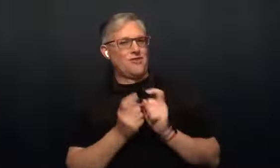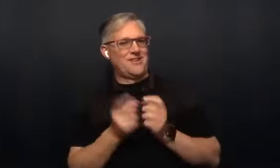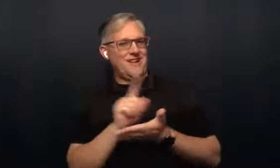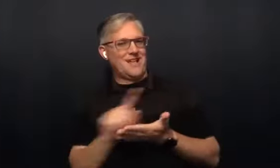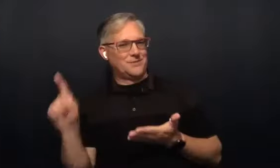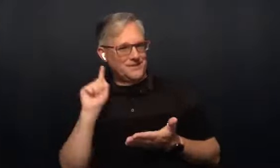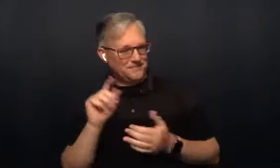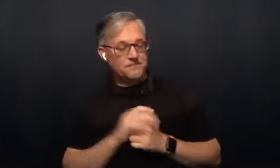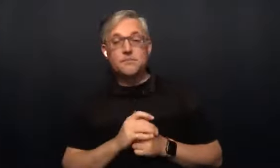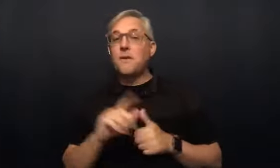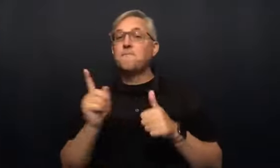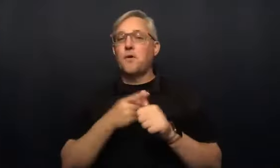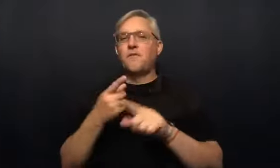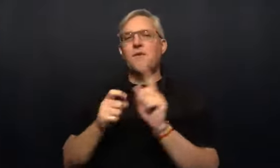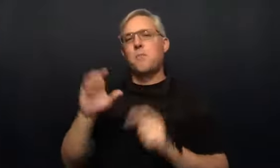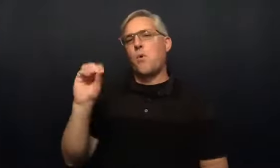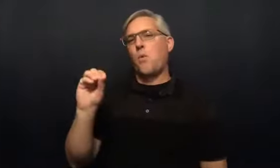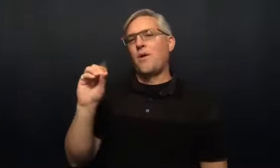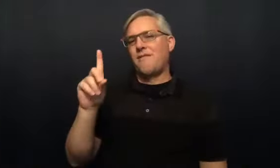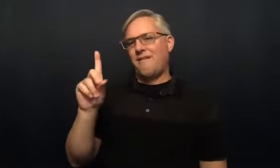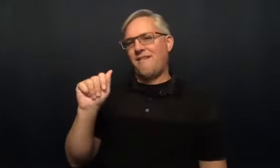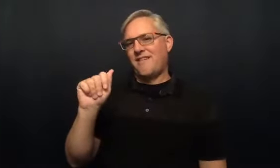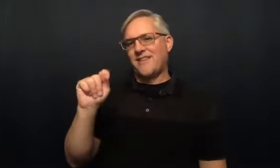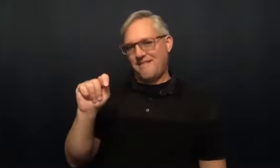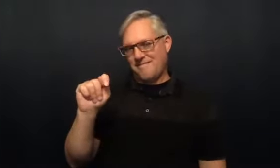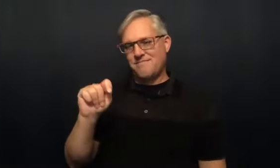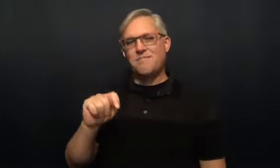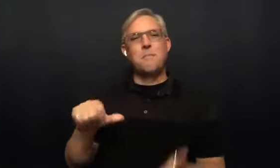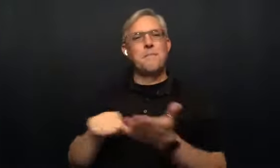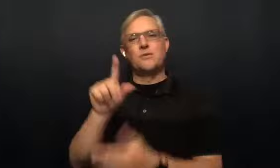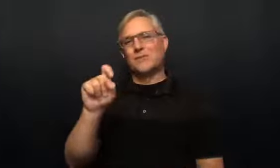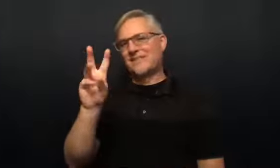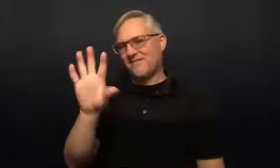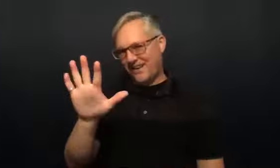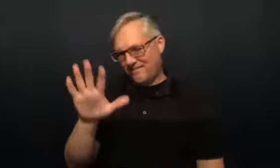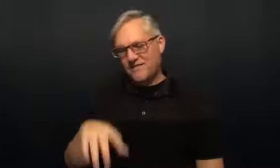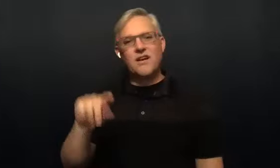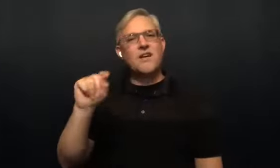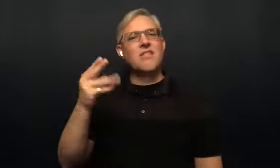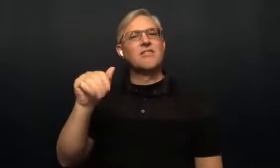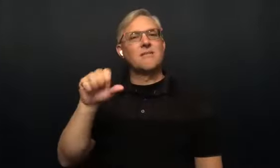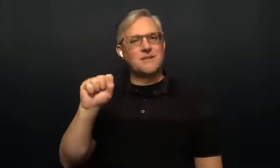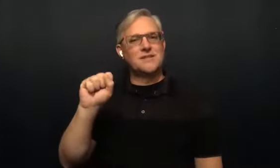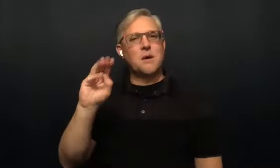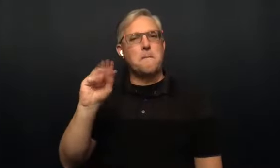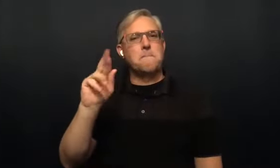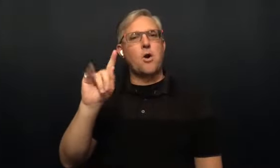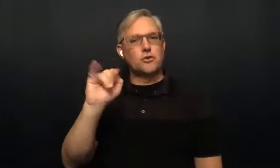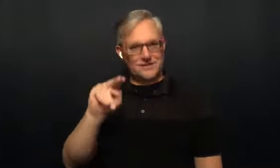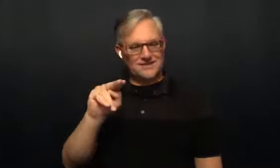our One Day at a Time book on page 165. And it's a quote from Thomas Merton, "No man is an island." And it says, "The beginning of love